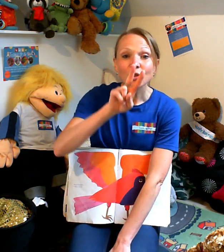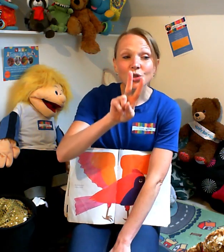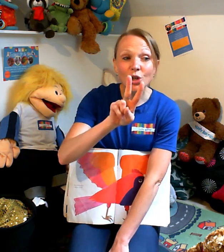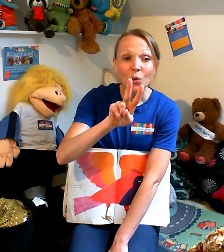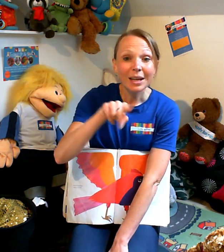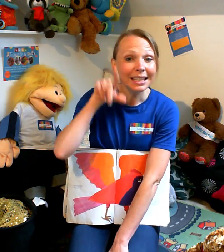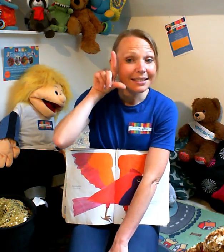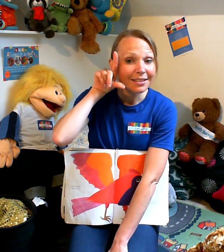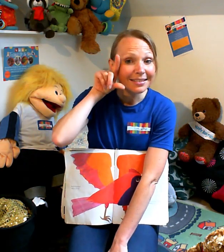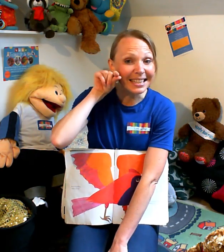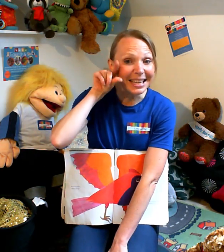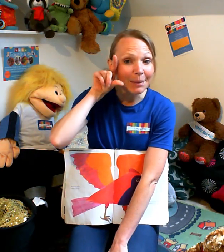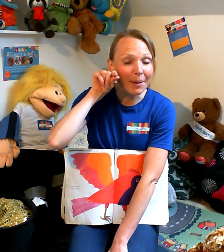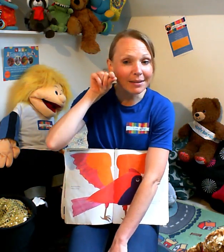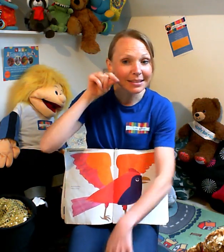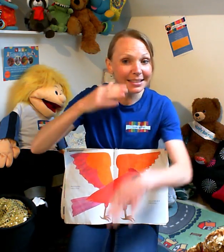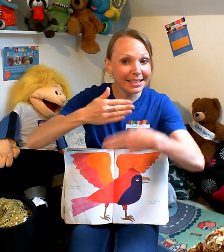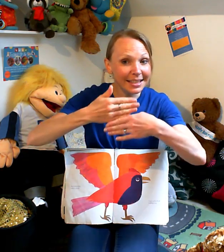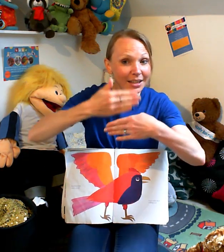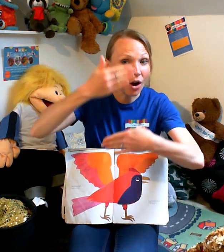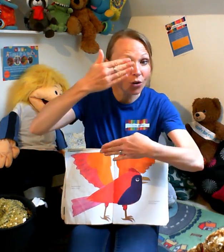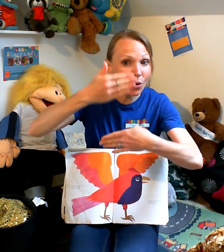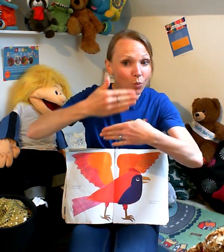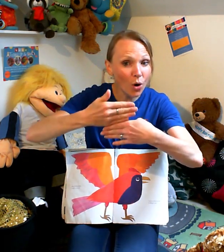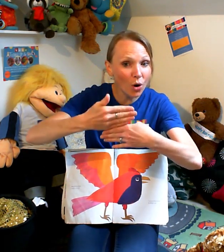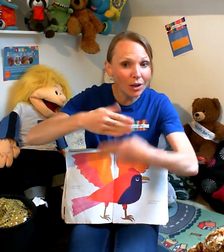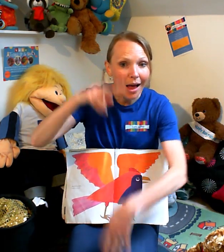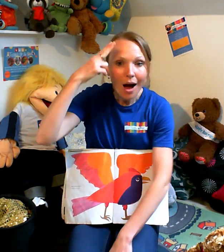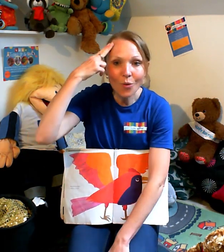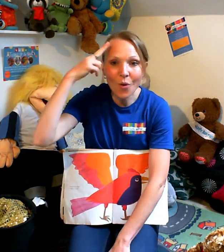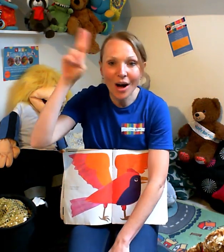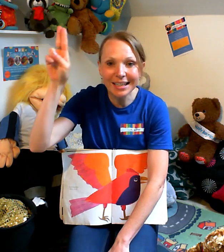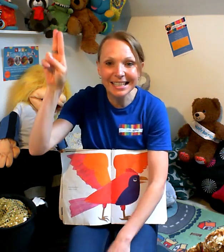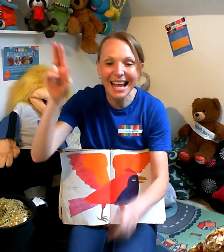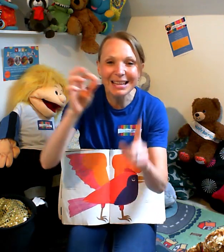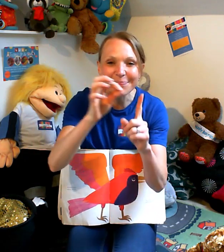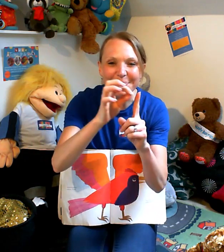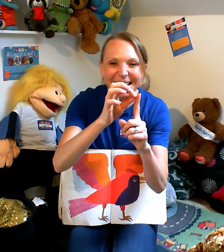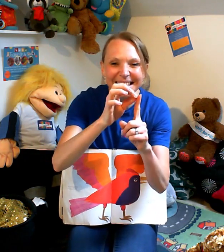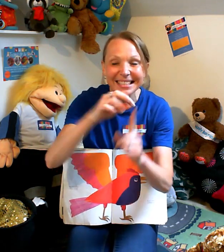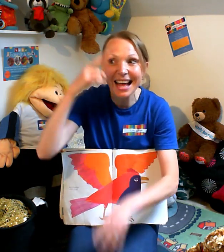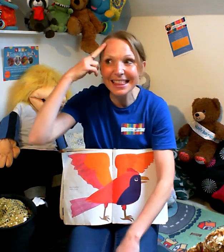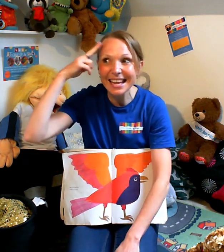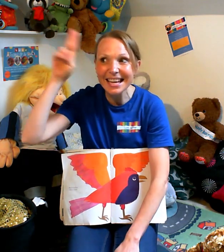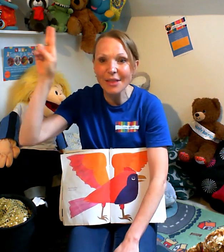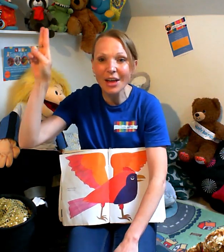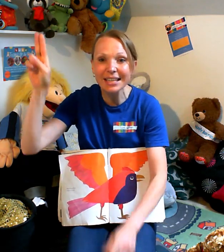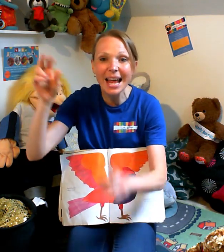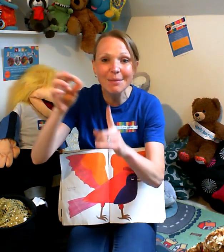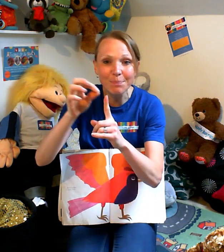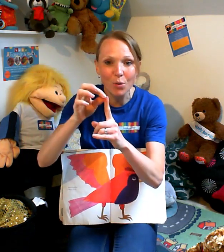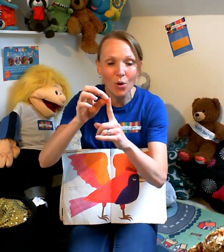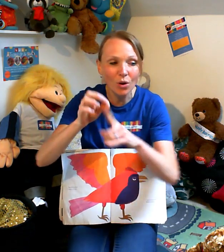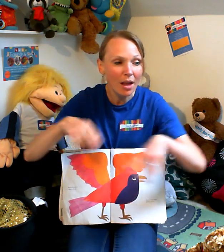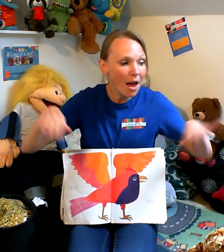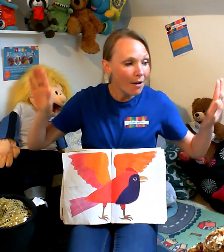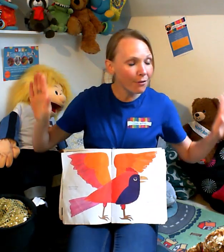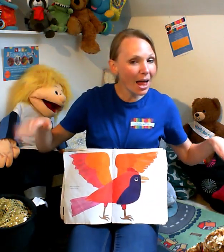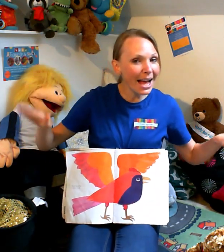Two little dicky birds sitting on a wall. One named Peter, the other named Paul. Fly